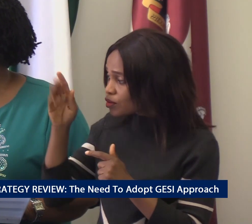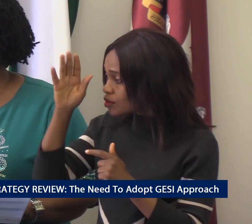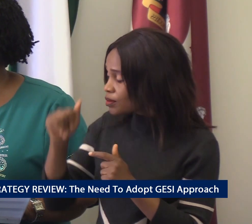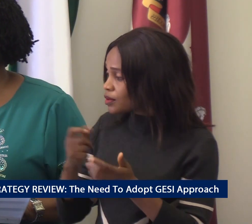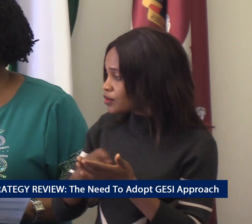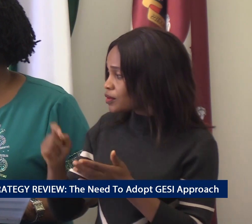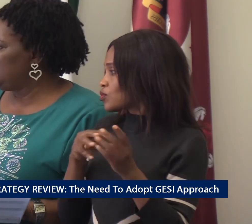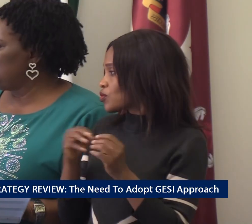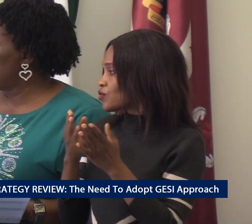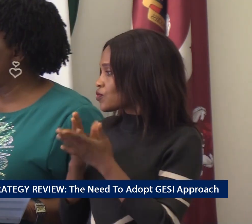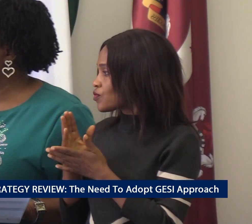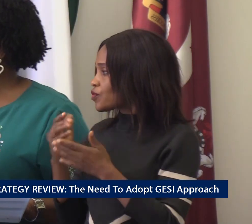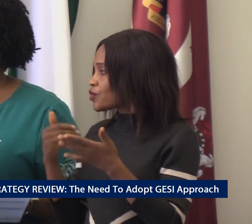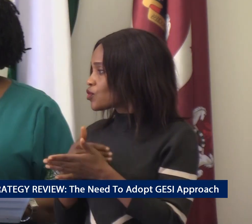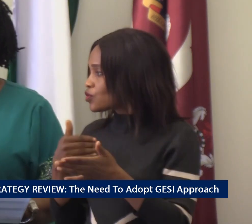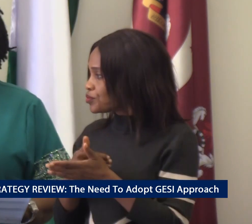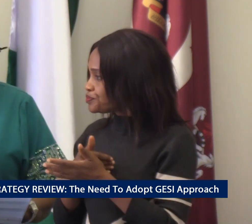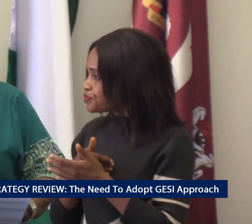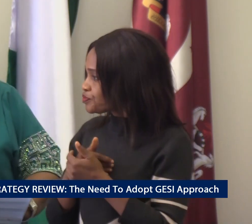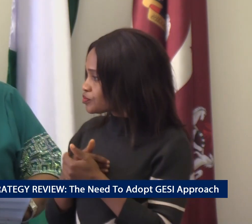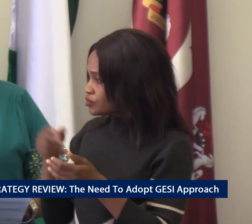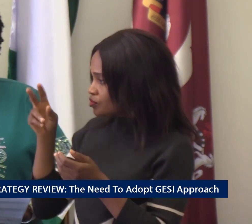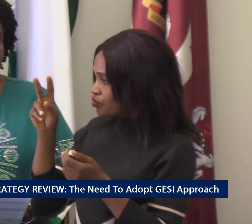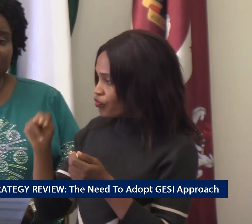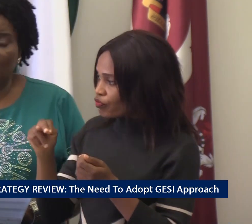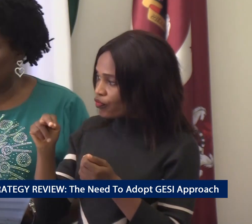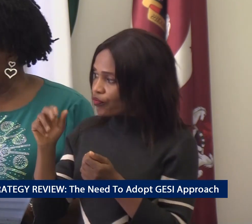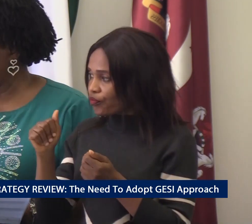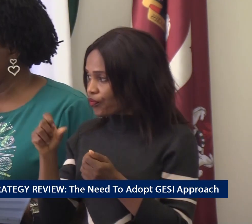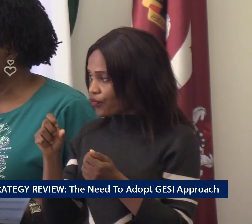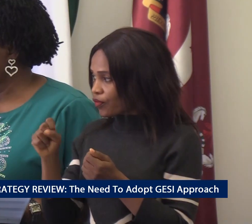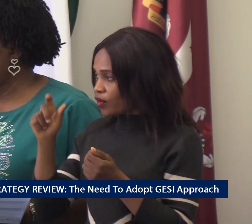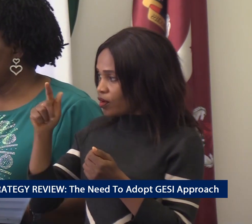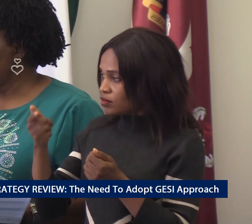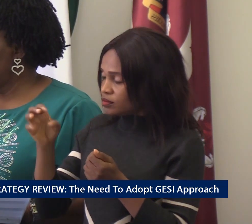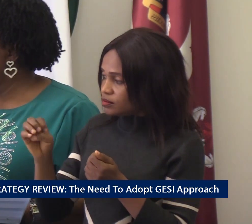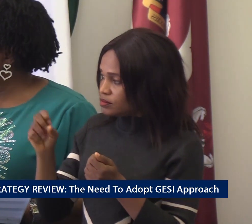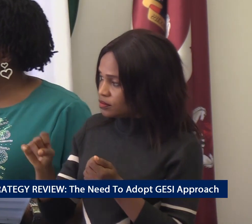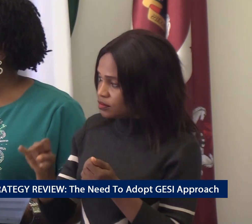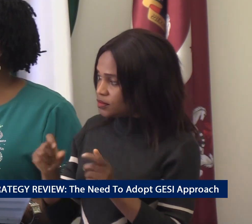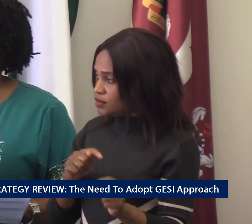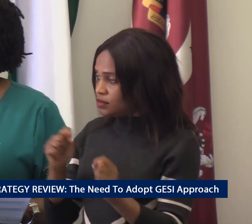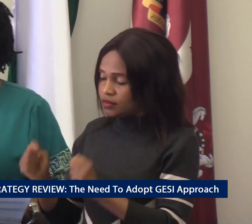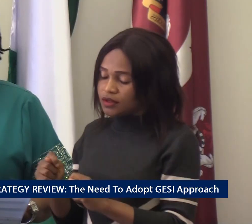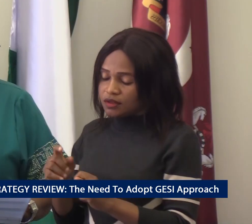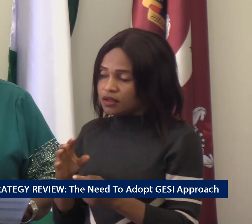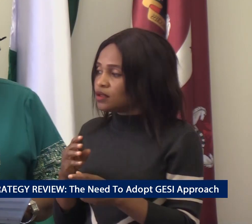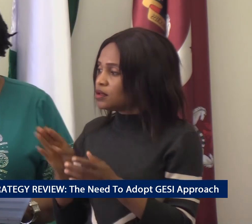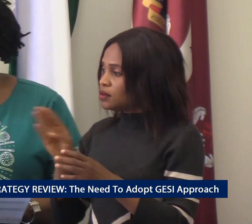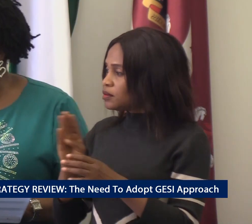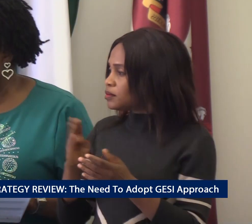oversight powers. The new NAS Justice Strategy is a transformative framework, a blueprint for fostering